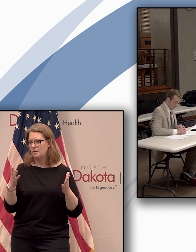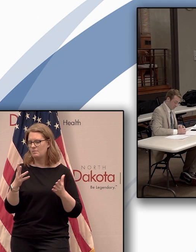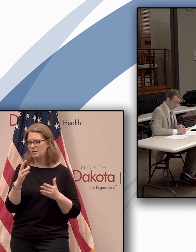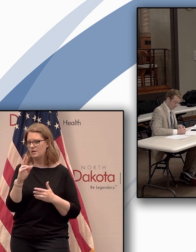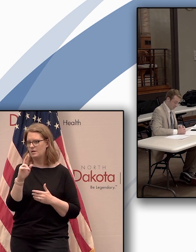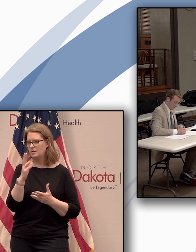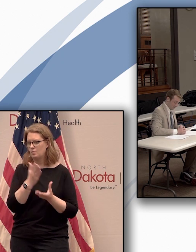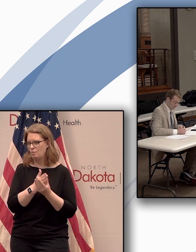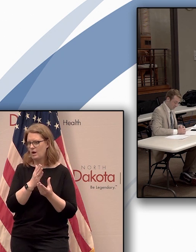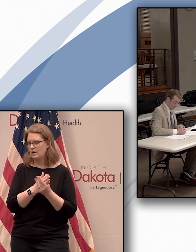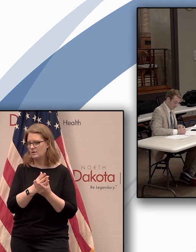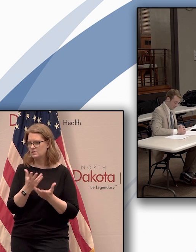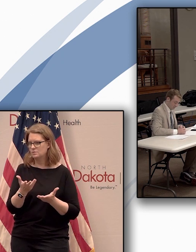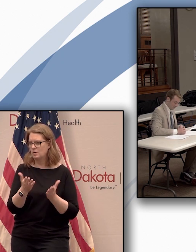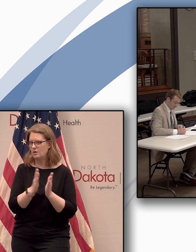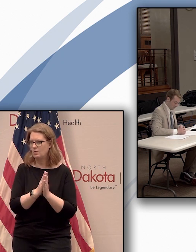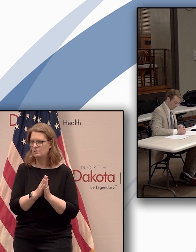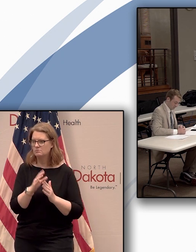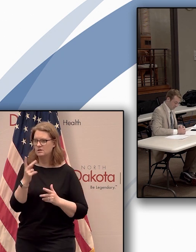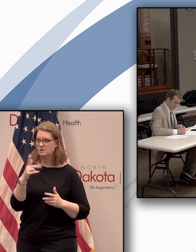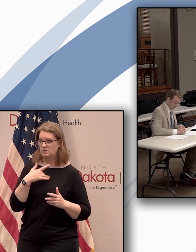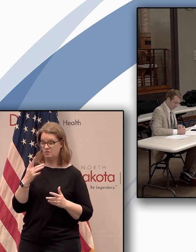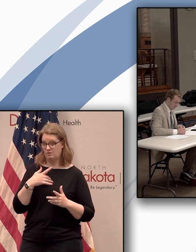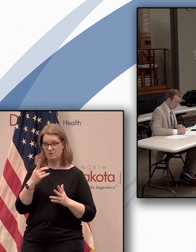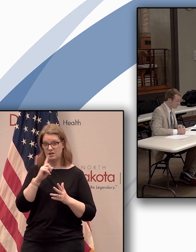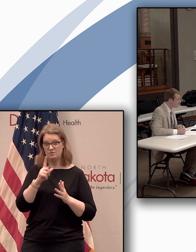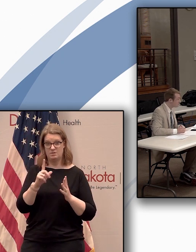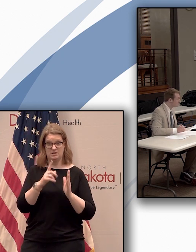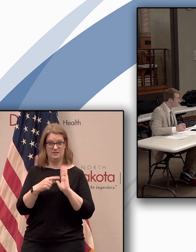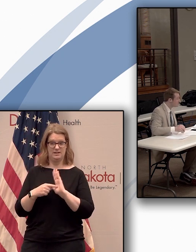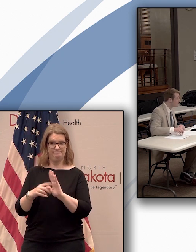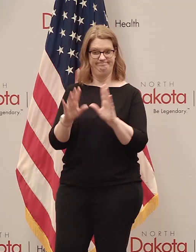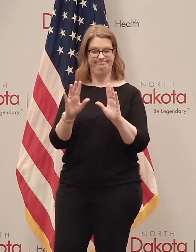feel that your administration has been transparent delivering data to the people?